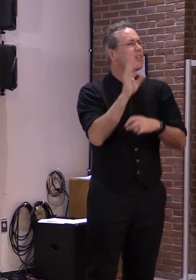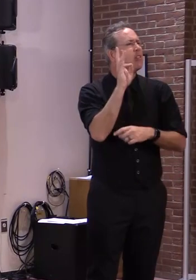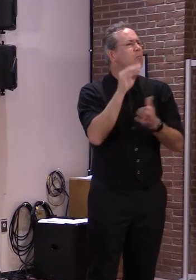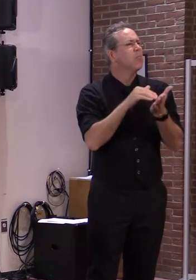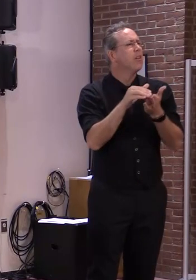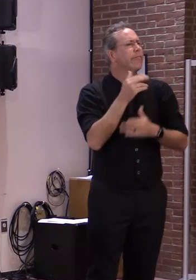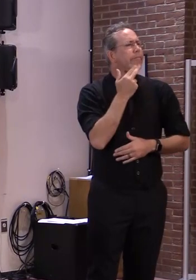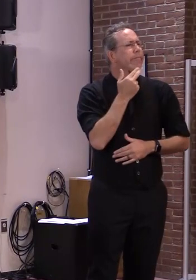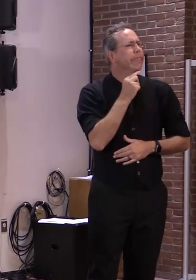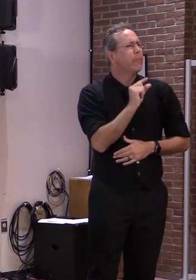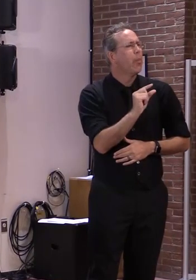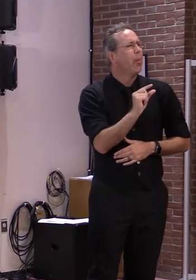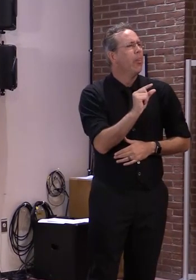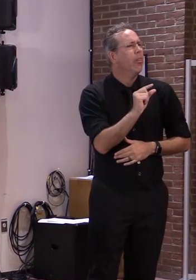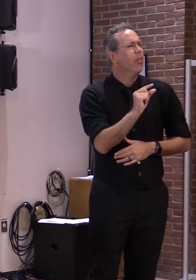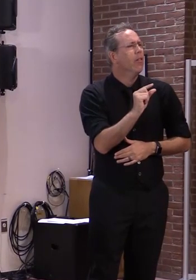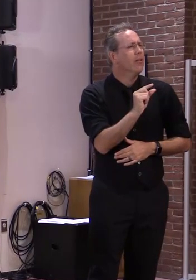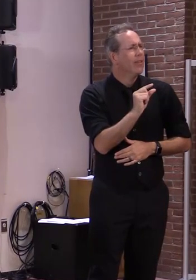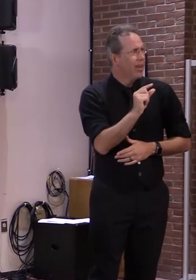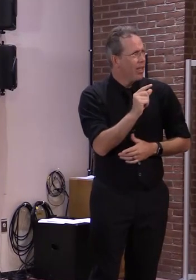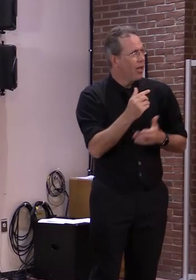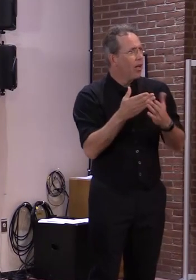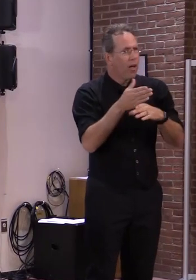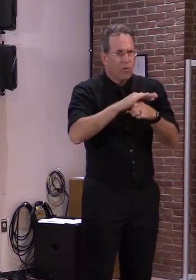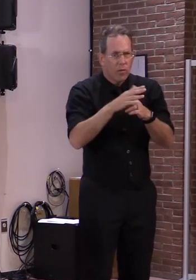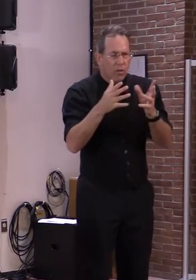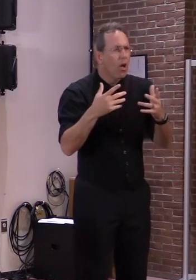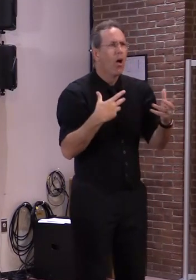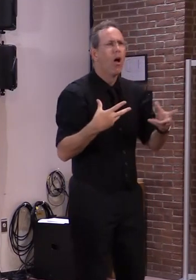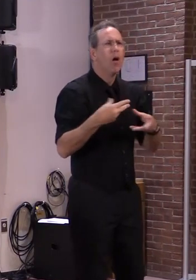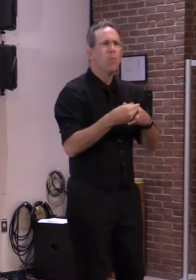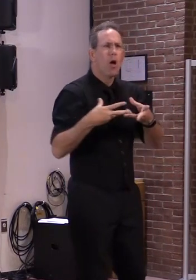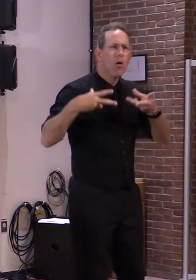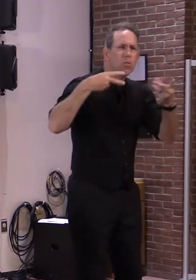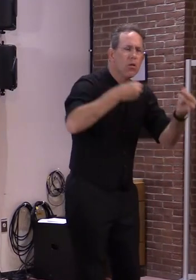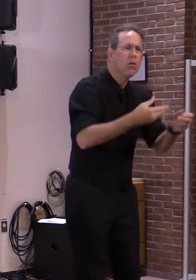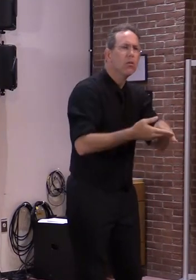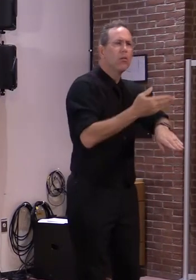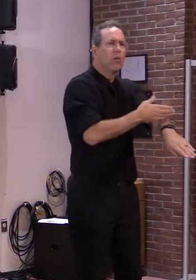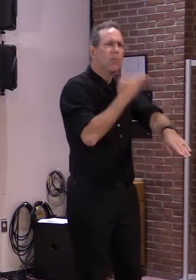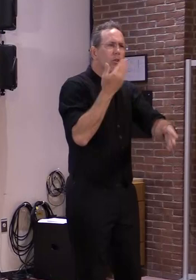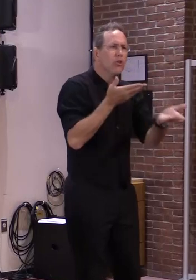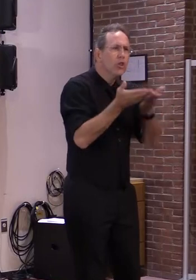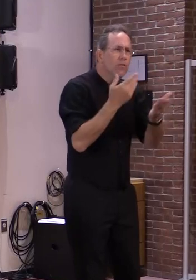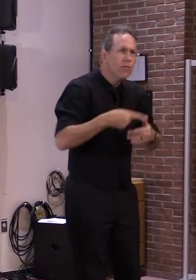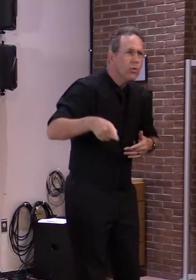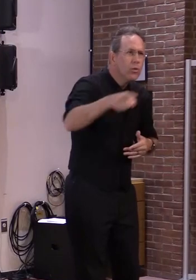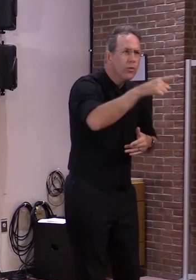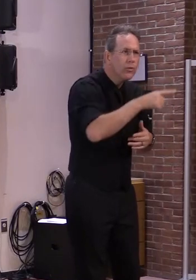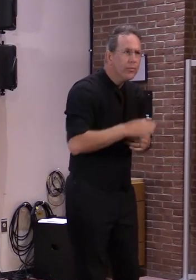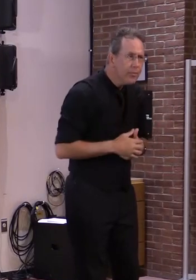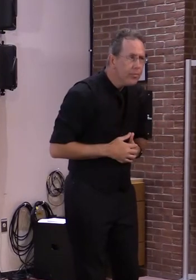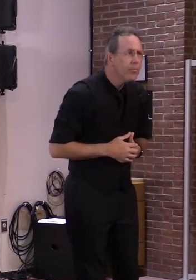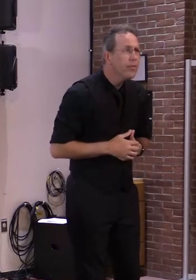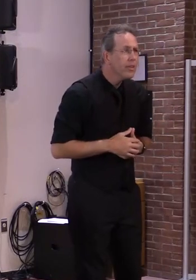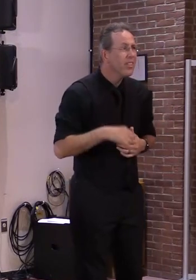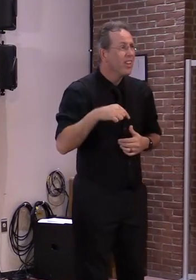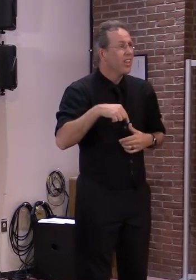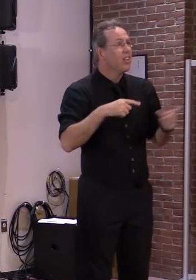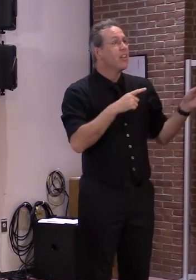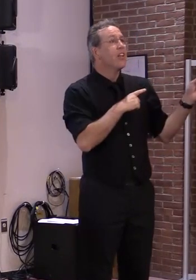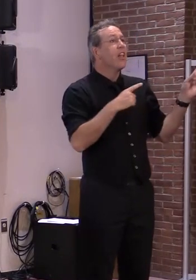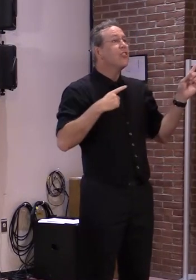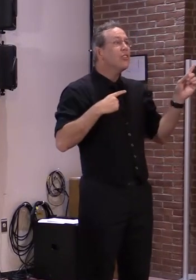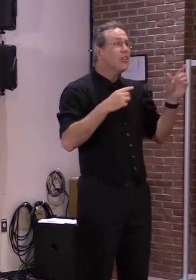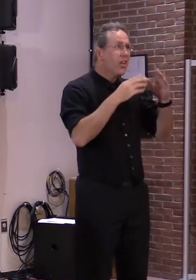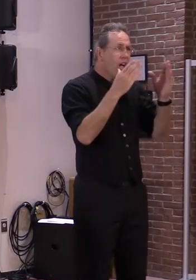the future, what I'm pretty darn proud of is I've never seen a housing bill that I'm seeing coming down the pike for